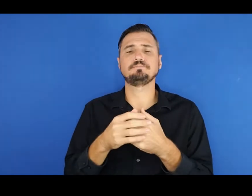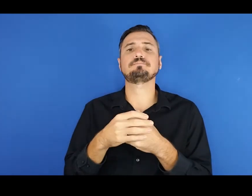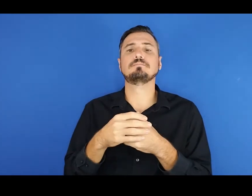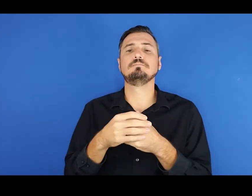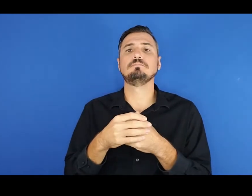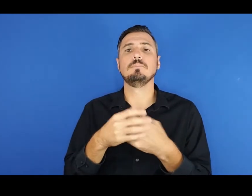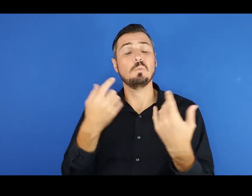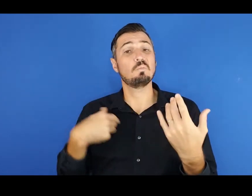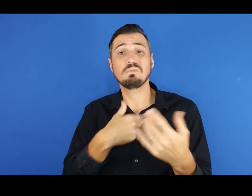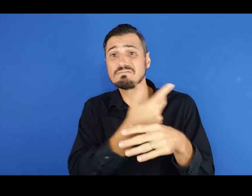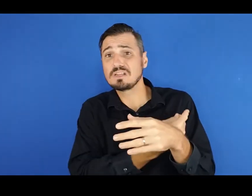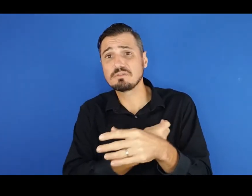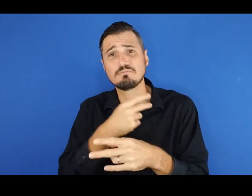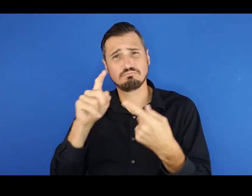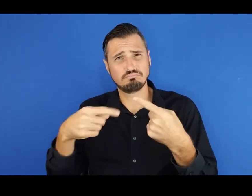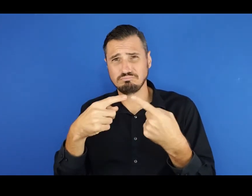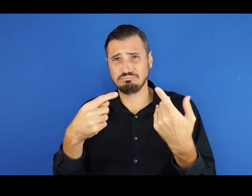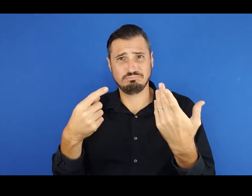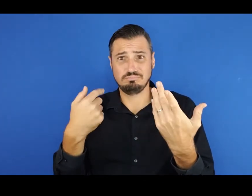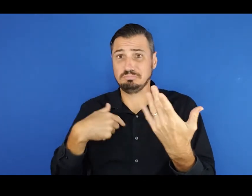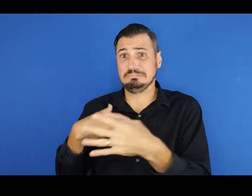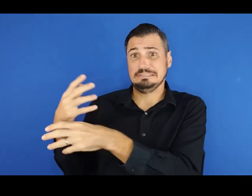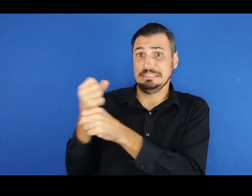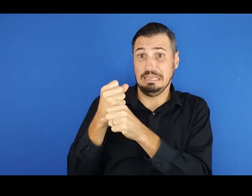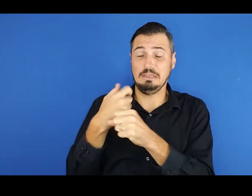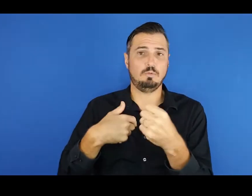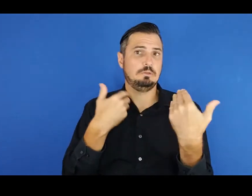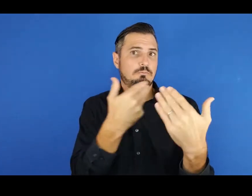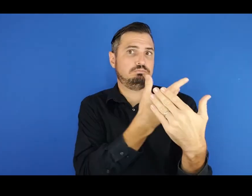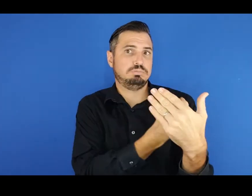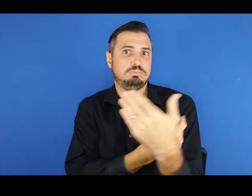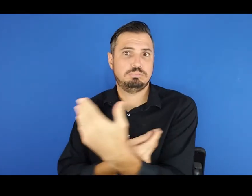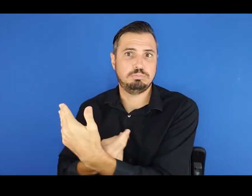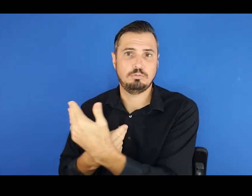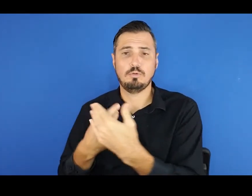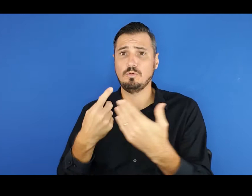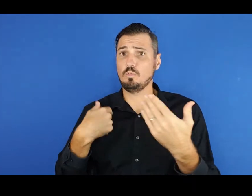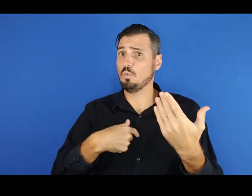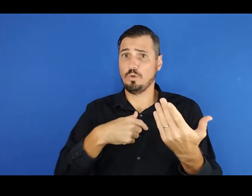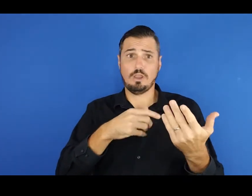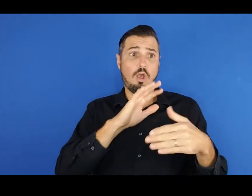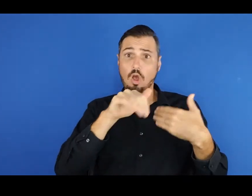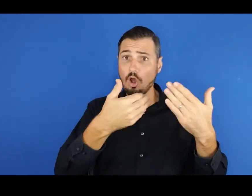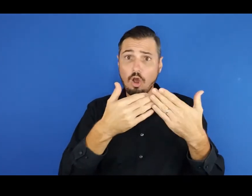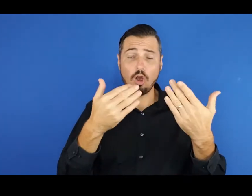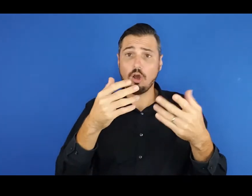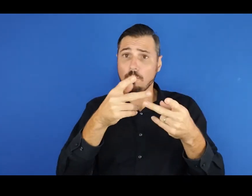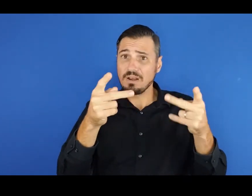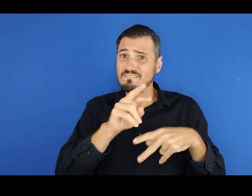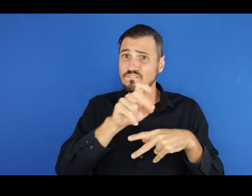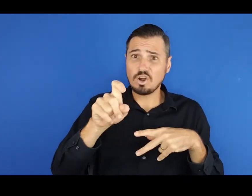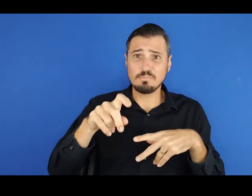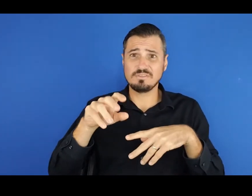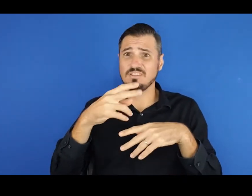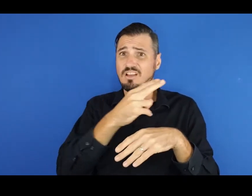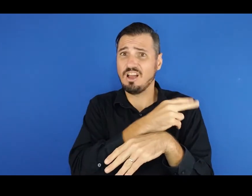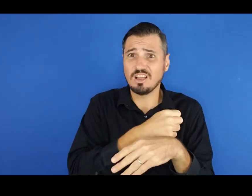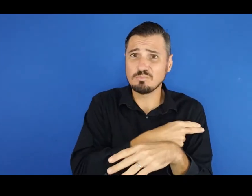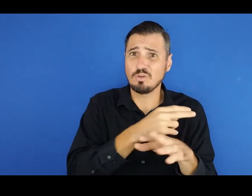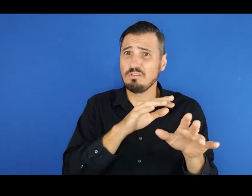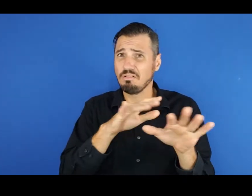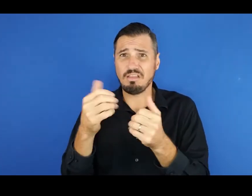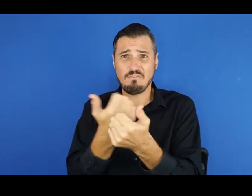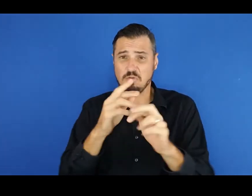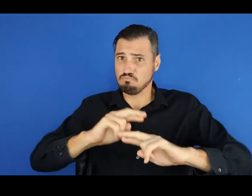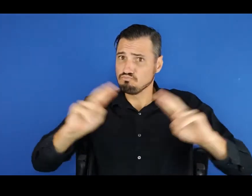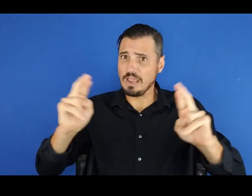vaccine supply allows. All of our partners are ready to open more appointments as soon as we have more vaccine. I'm excited that we're